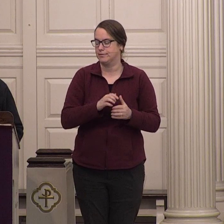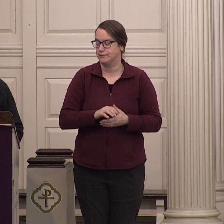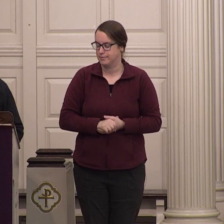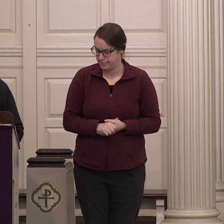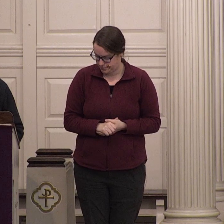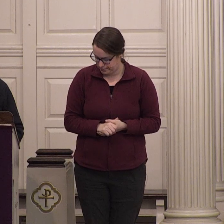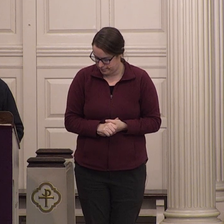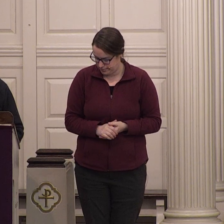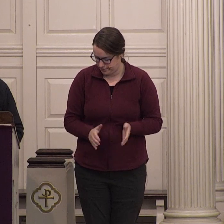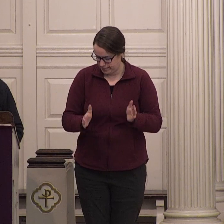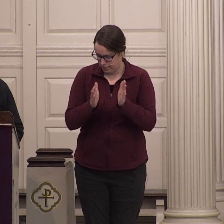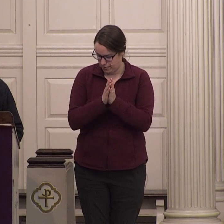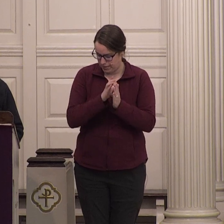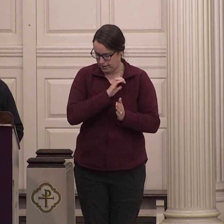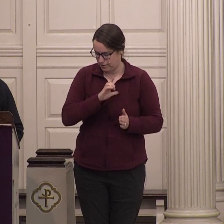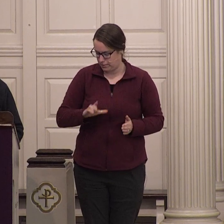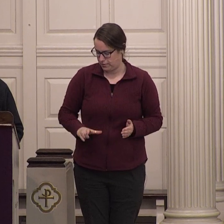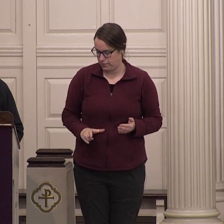We pray to the Lord.